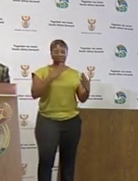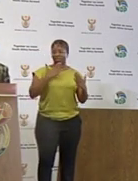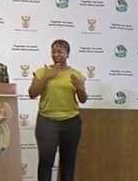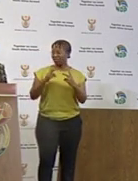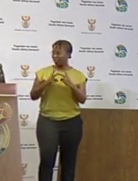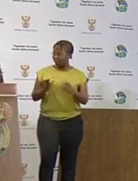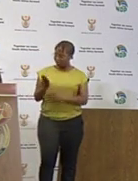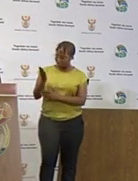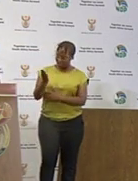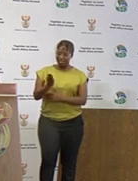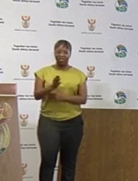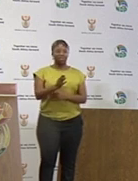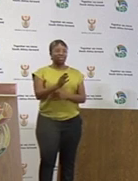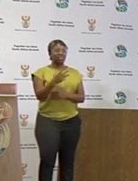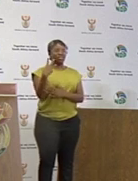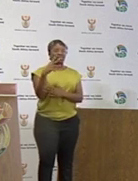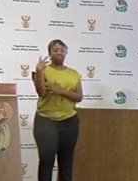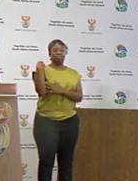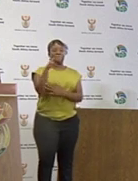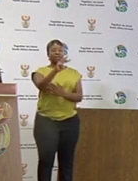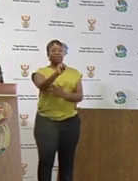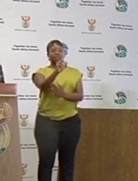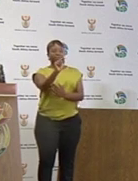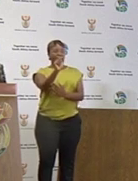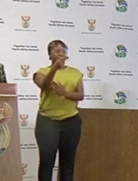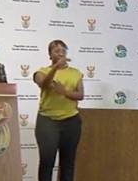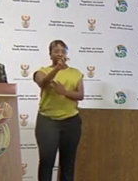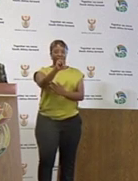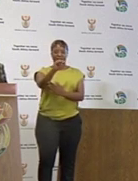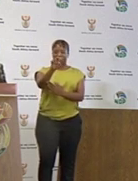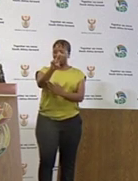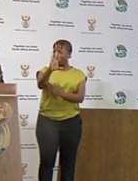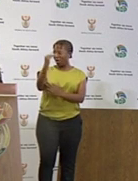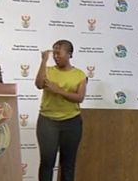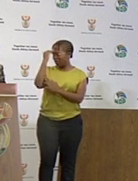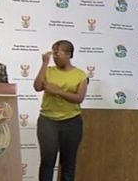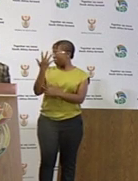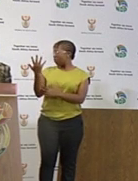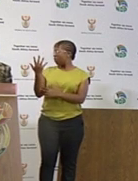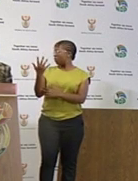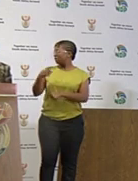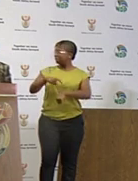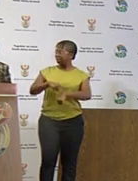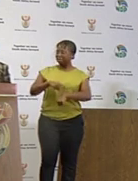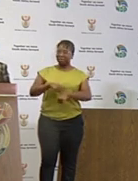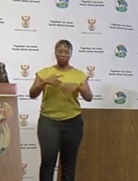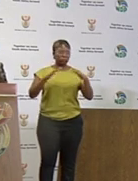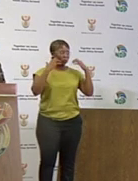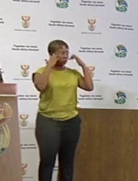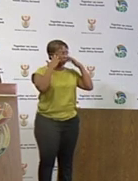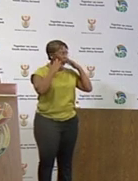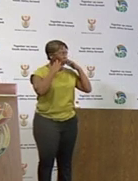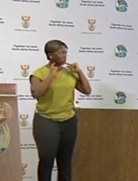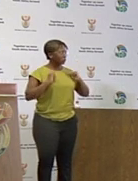Honorable Mthembu. I know that it's really testing for you, because you've